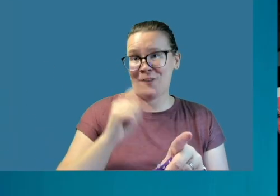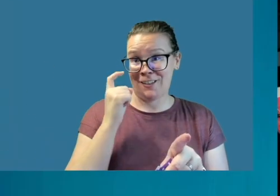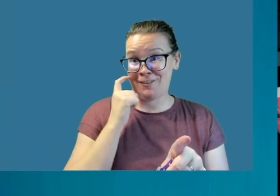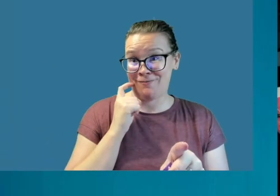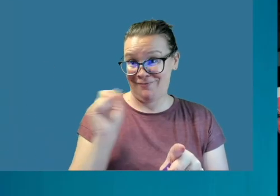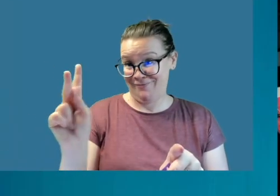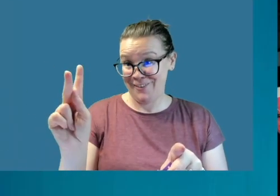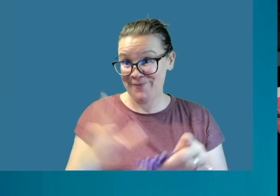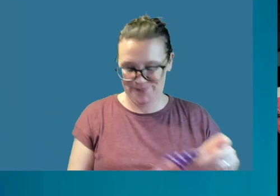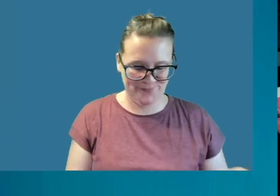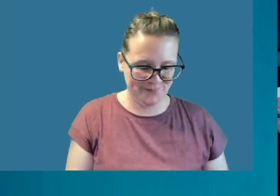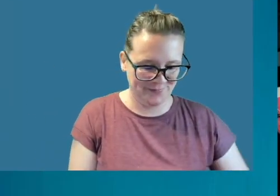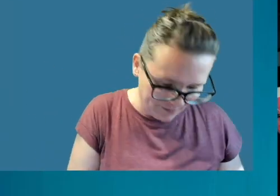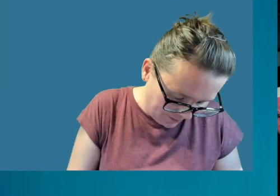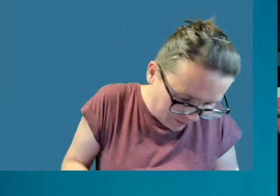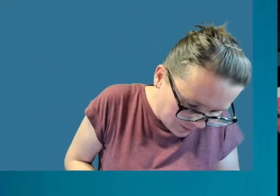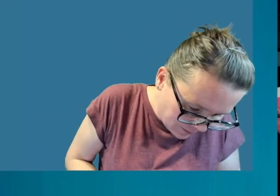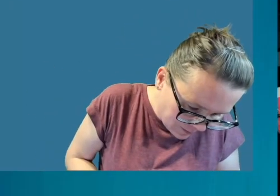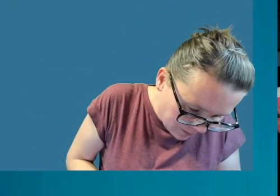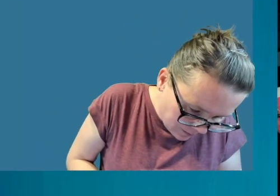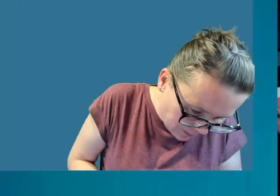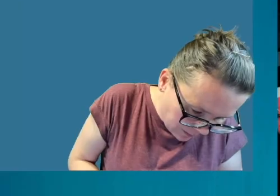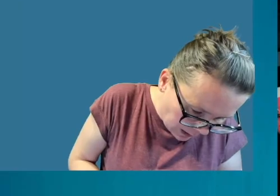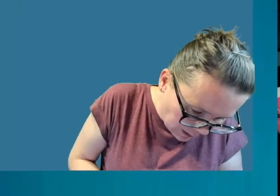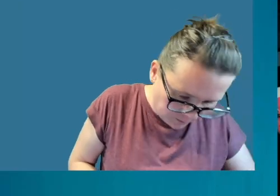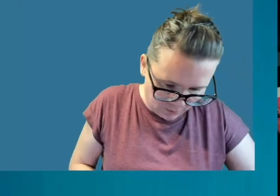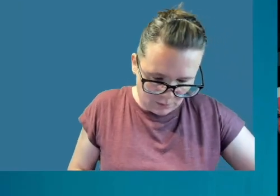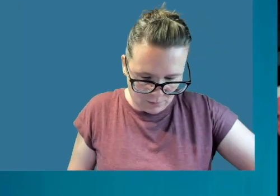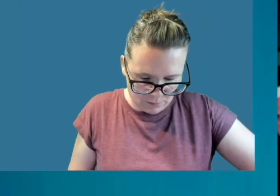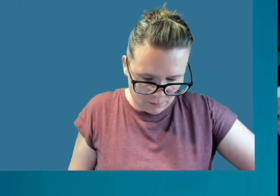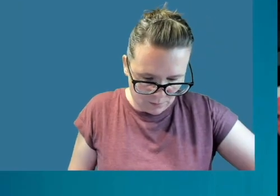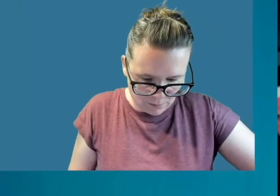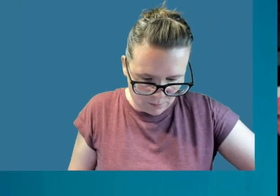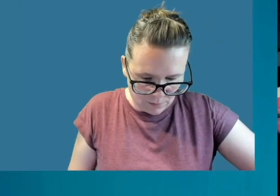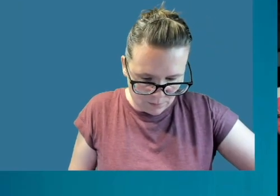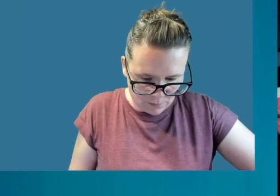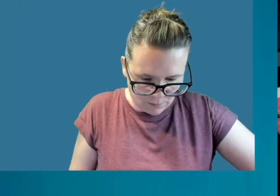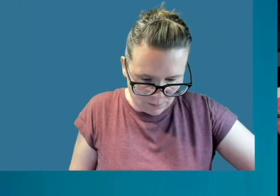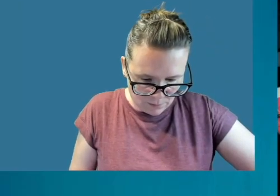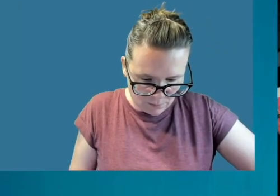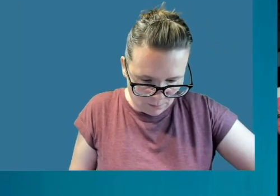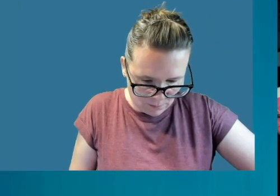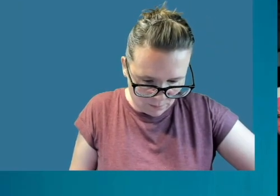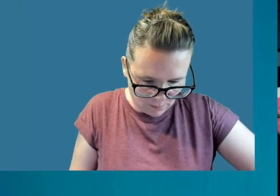folded paper line, essentially you have to start all over again. It's almost impossible to rescue it at that point.